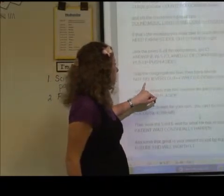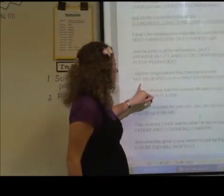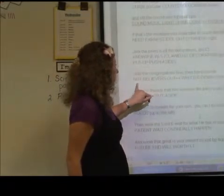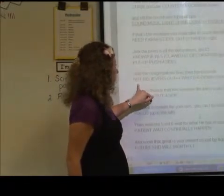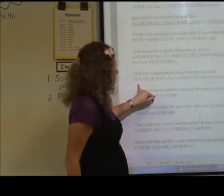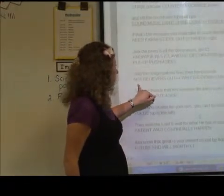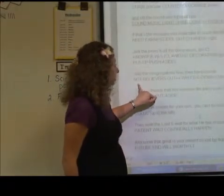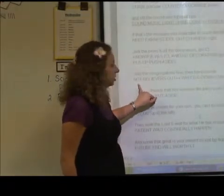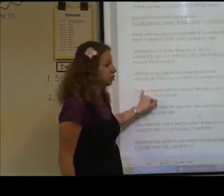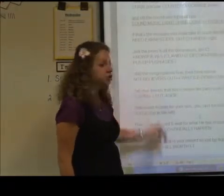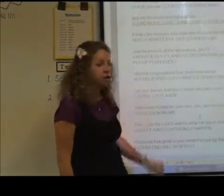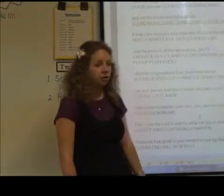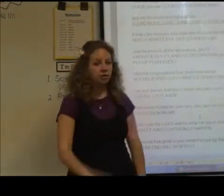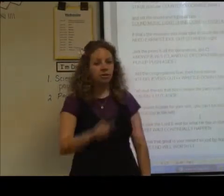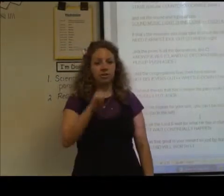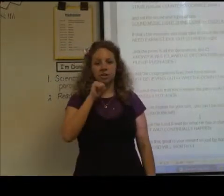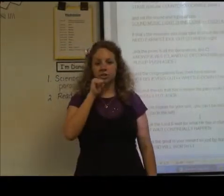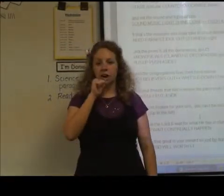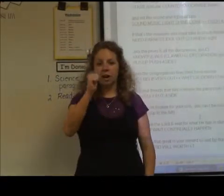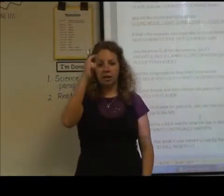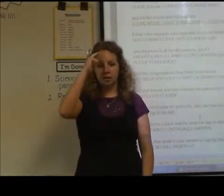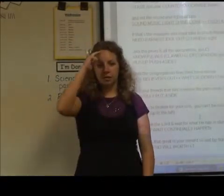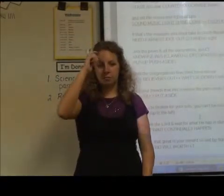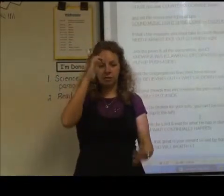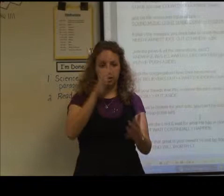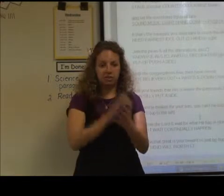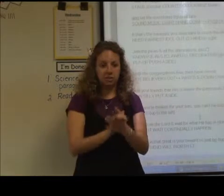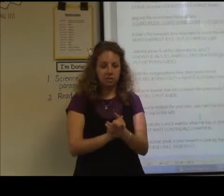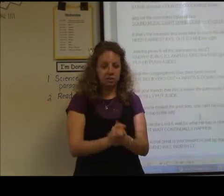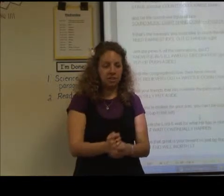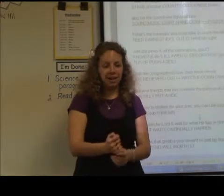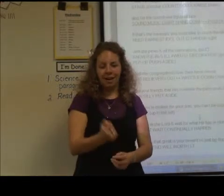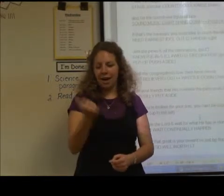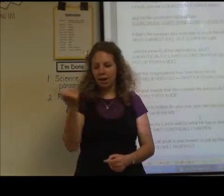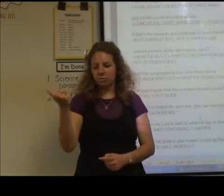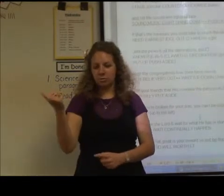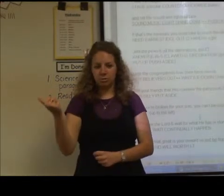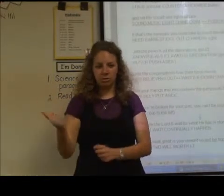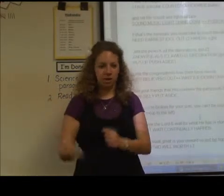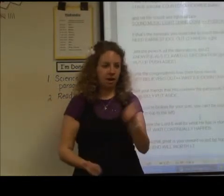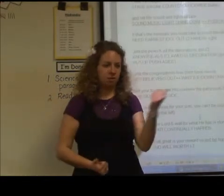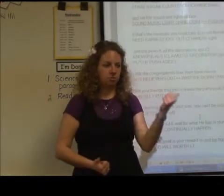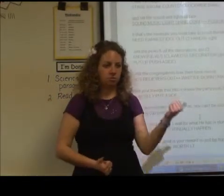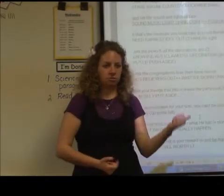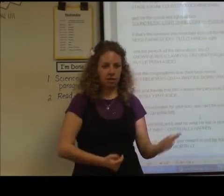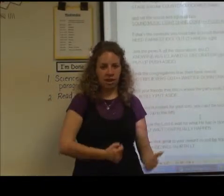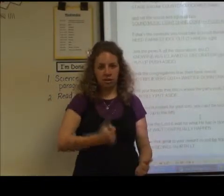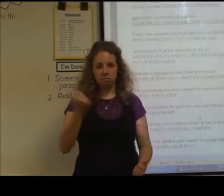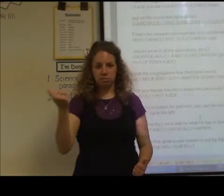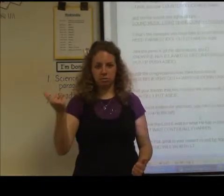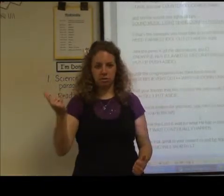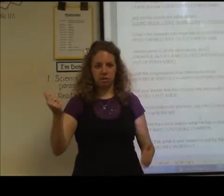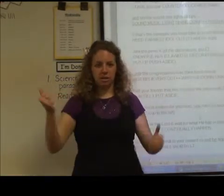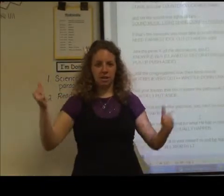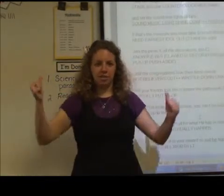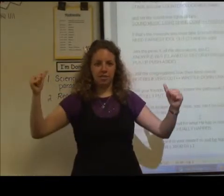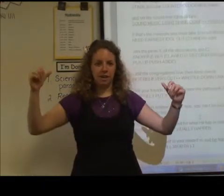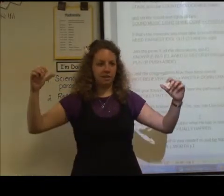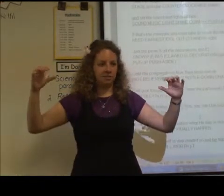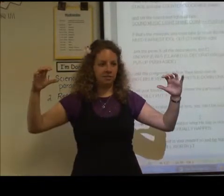have revival. So the not believers, out, out, out, and then the idea of